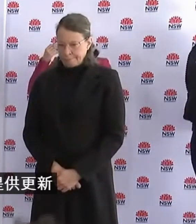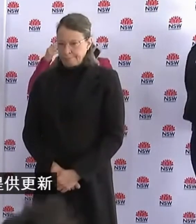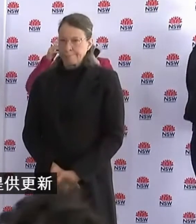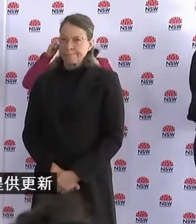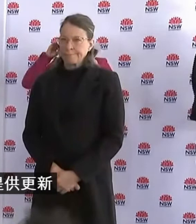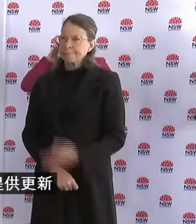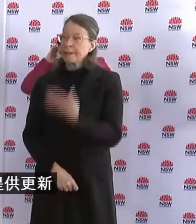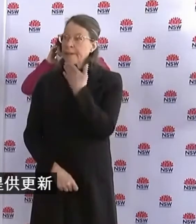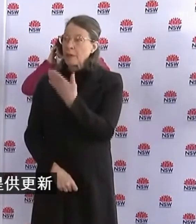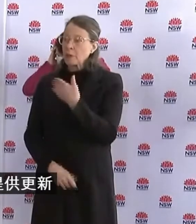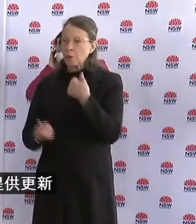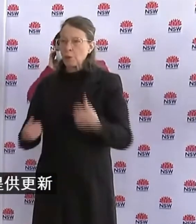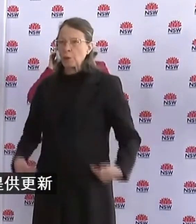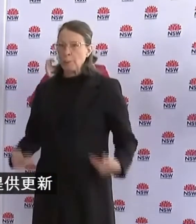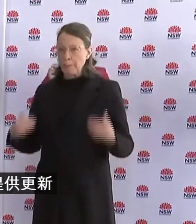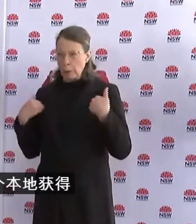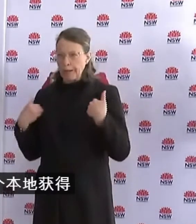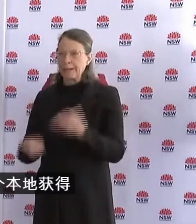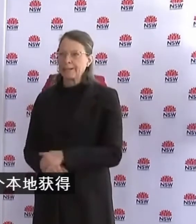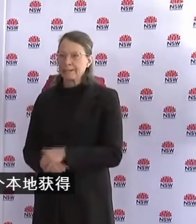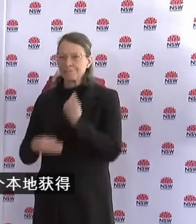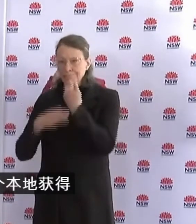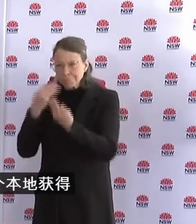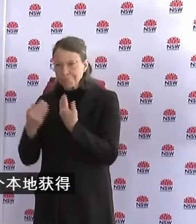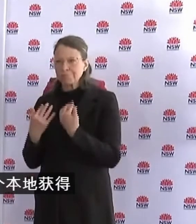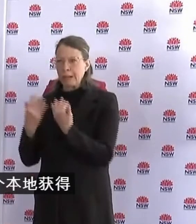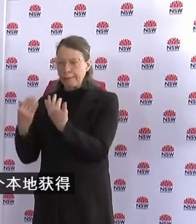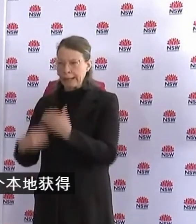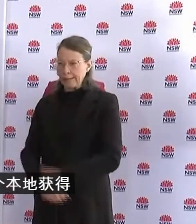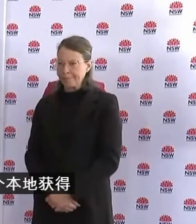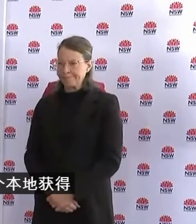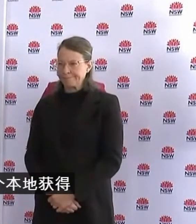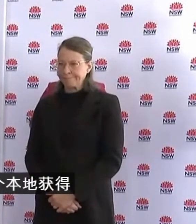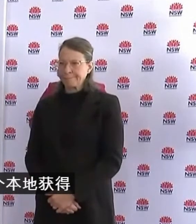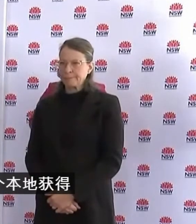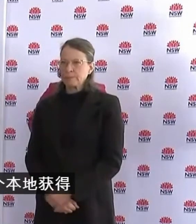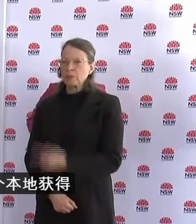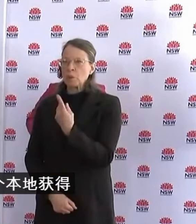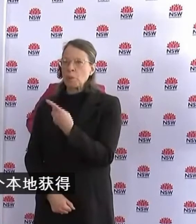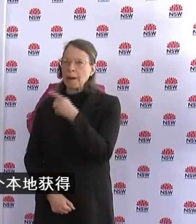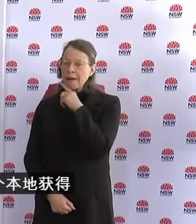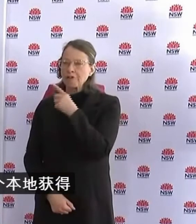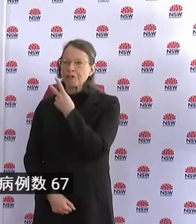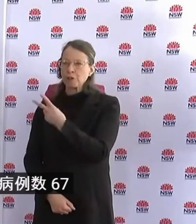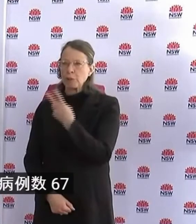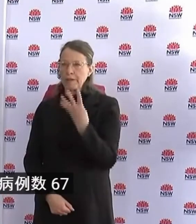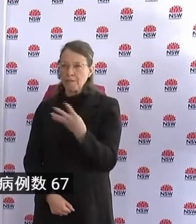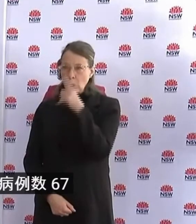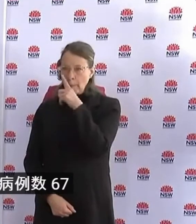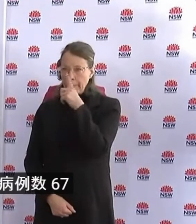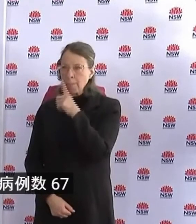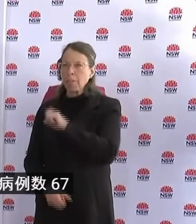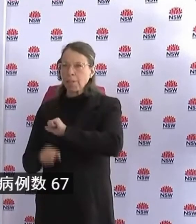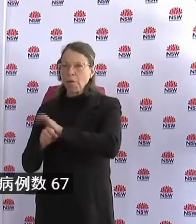Thank you, Premier, and good morning, everyone. I'll provide an update of the numbers. So we recorded 124 locally acquired cases in New